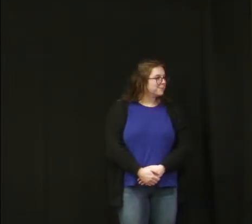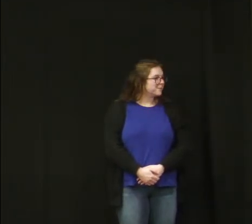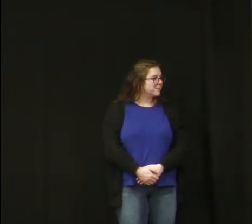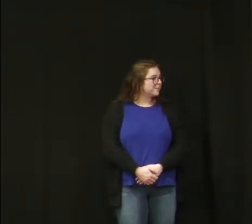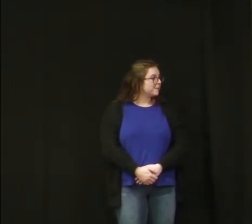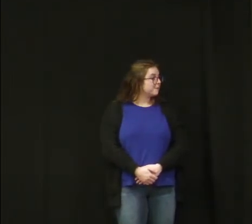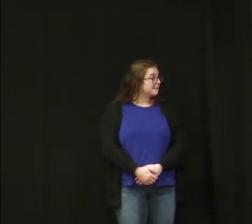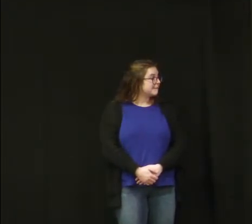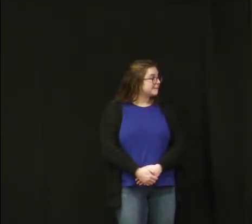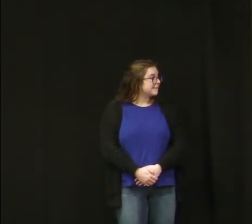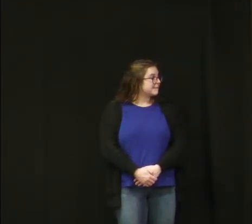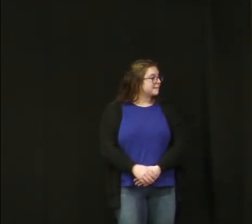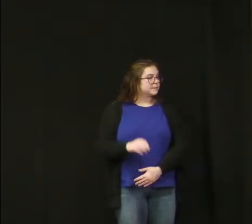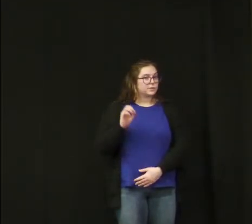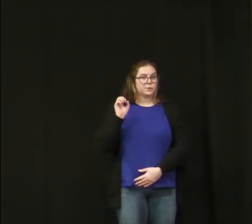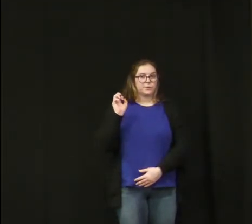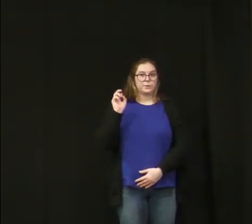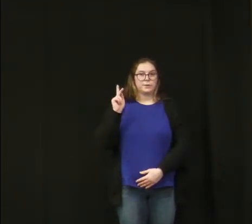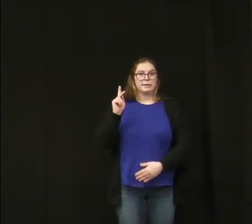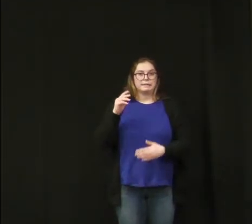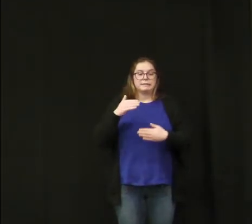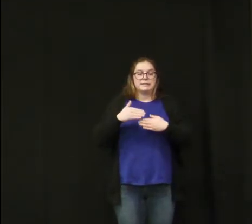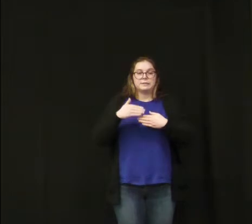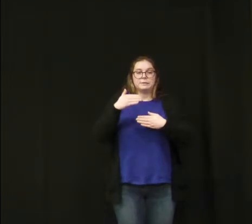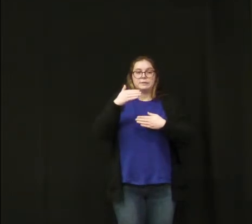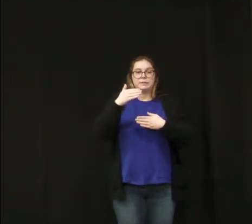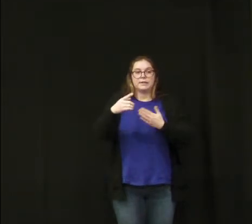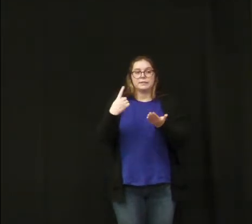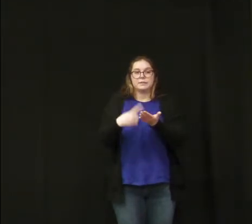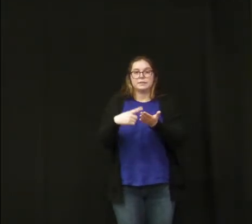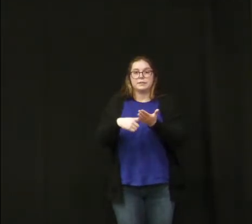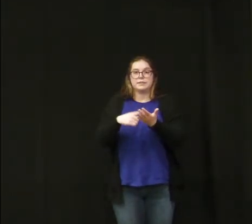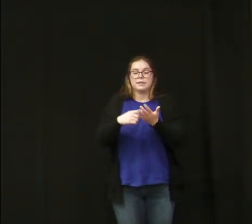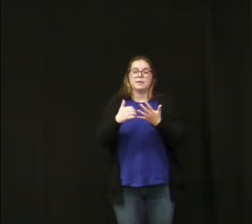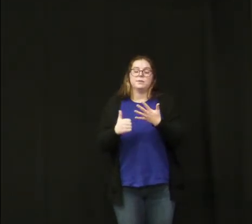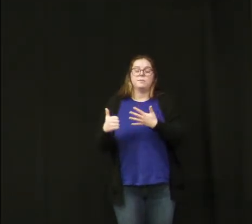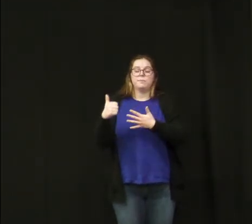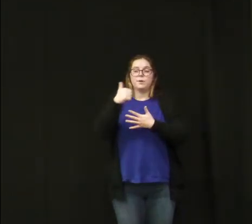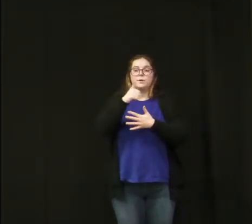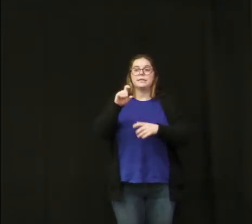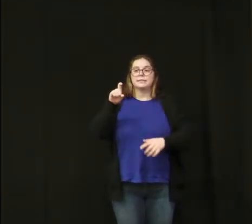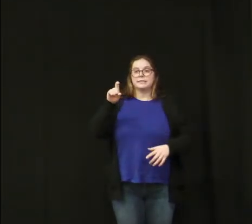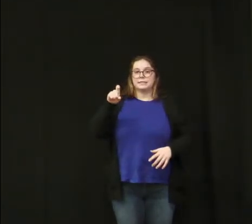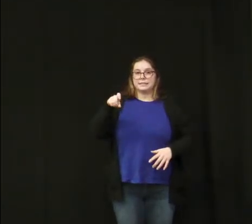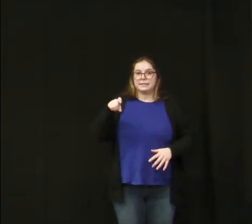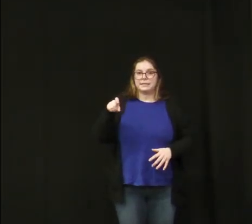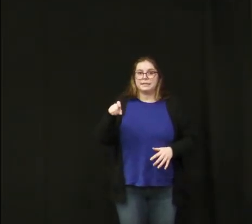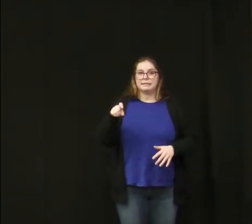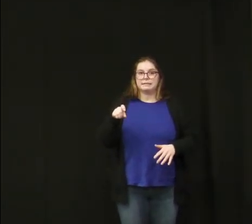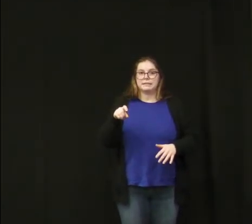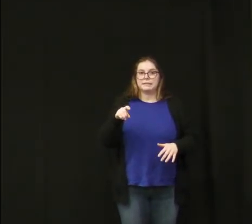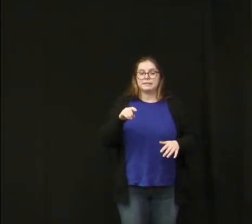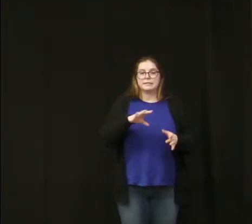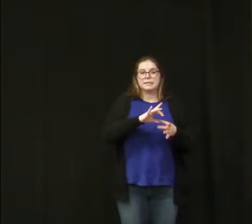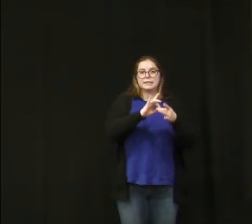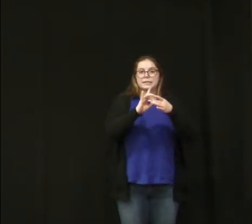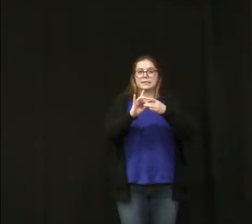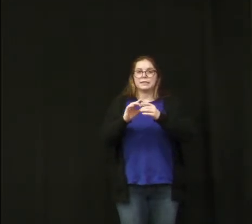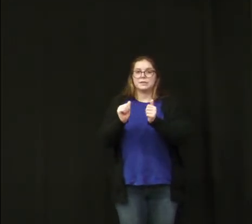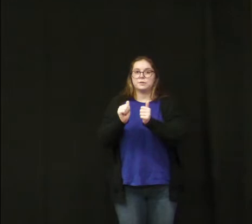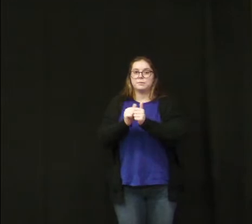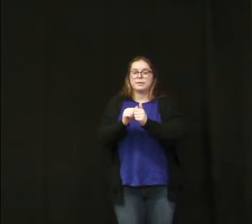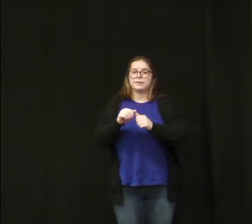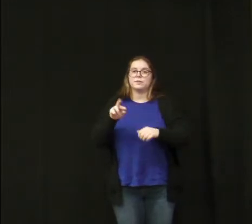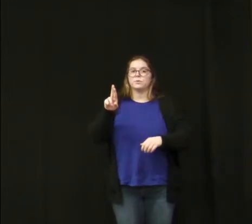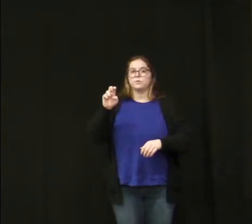Okay, so next we're going to talk about prioritized need, and very similarly to relative strength, prioritized